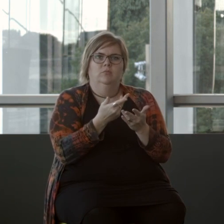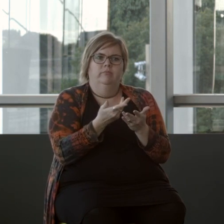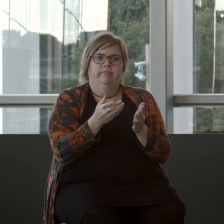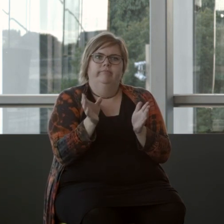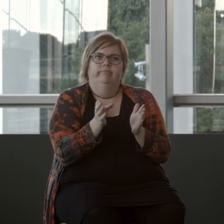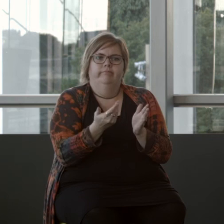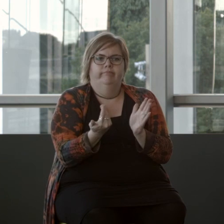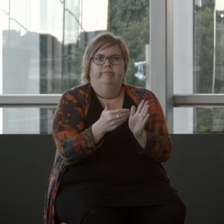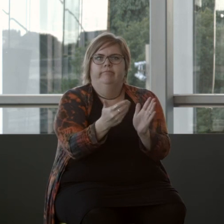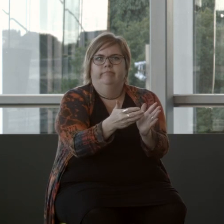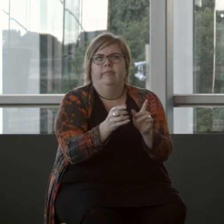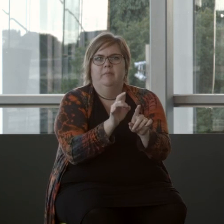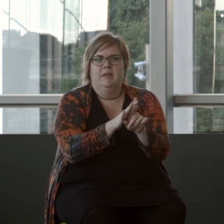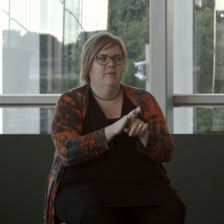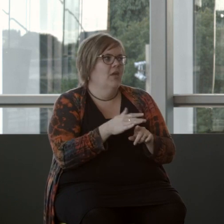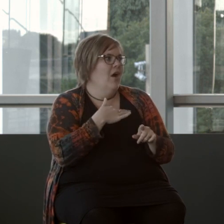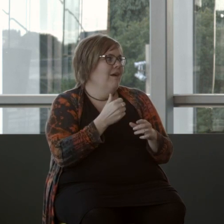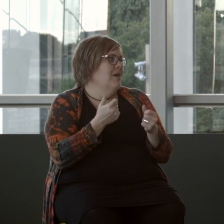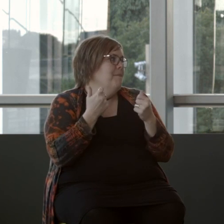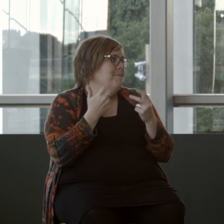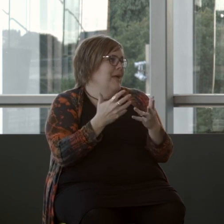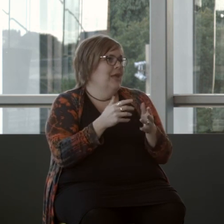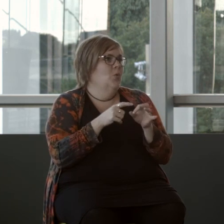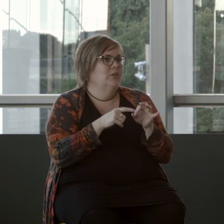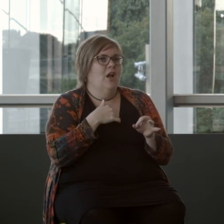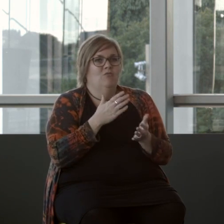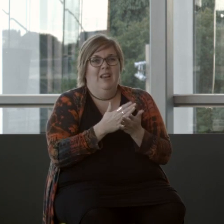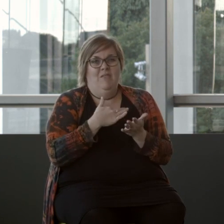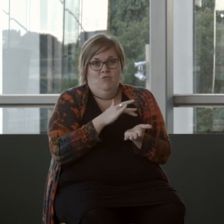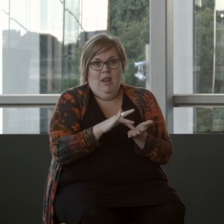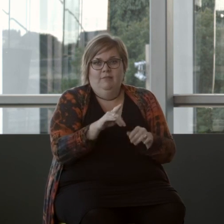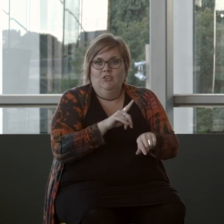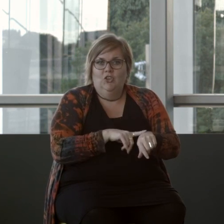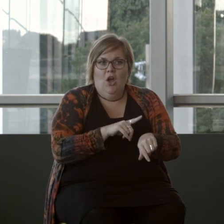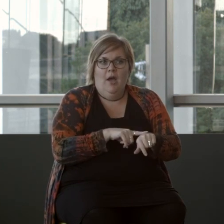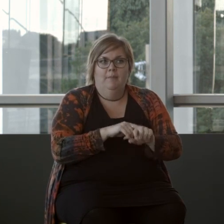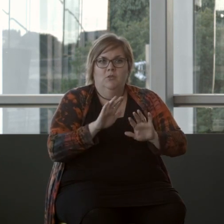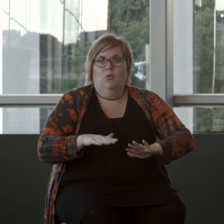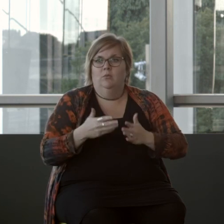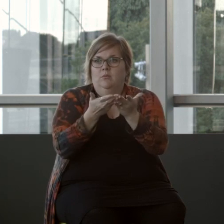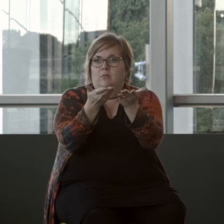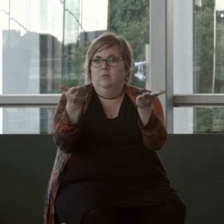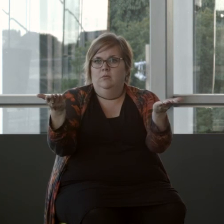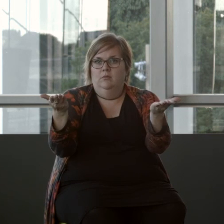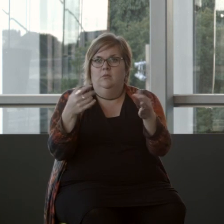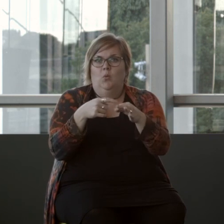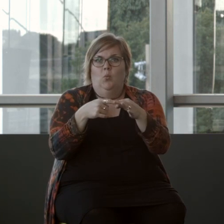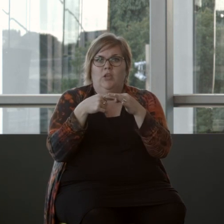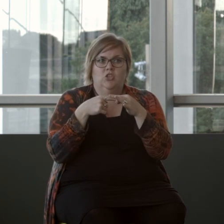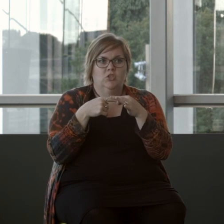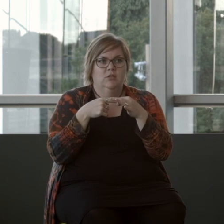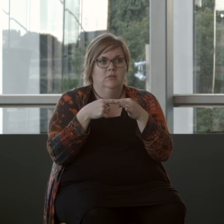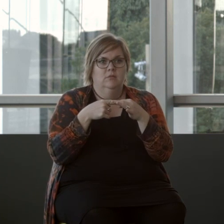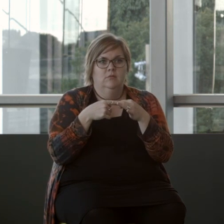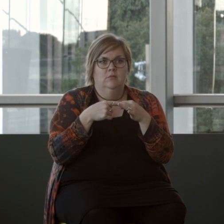have many other questions to ask, but probably we are running out of time, and we should open up the conversation to the audience.